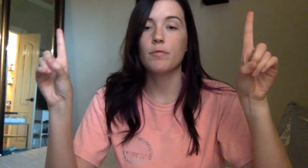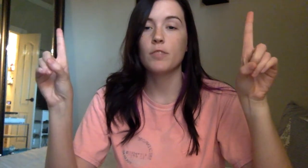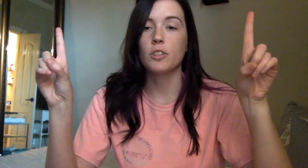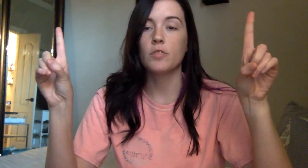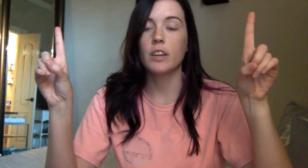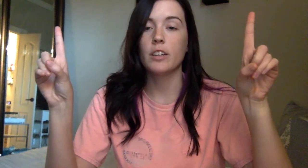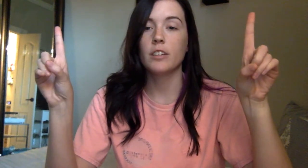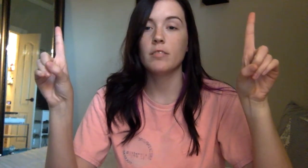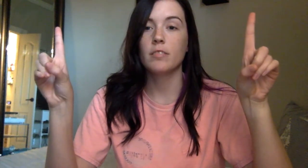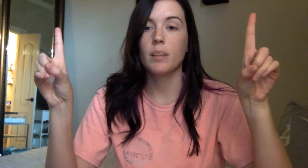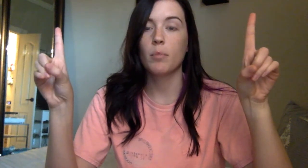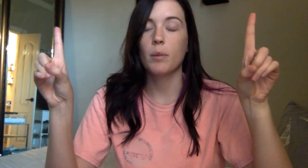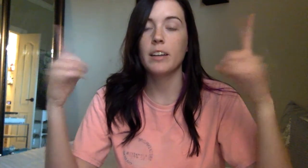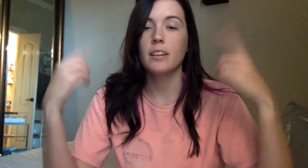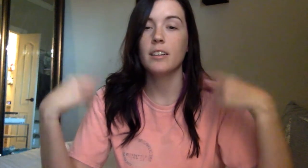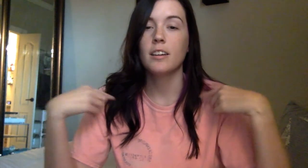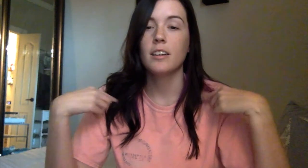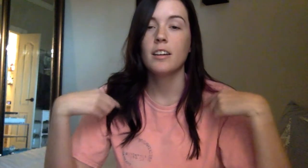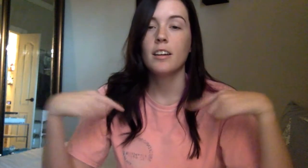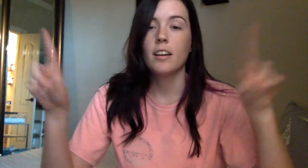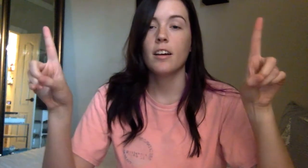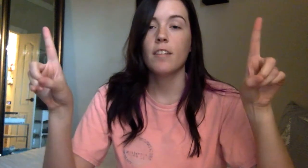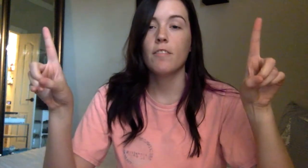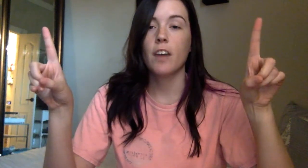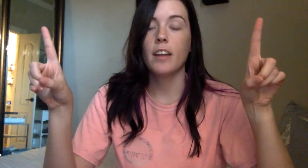first finger pointed. Finally,